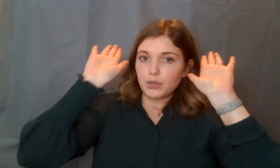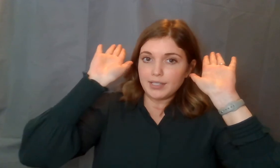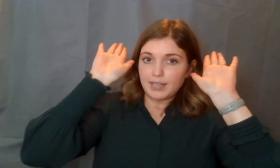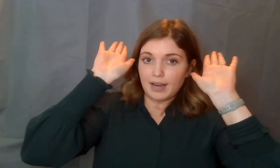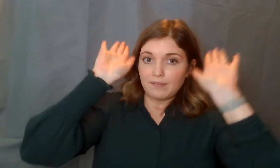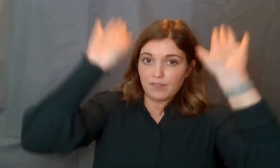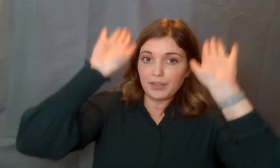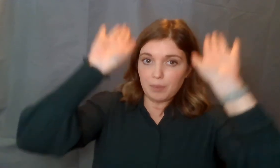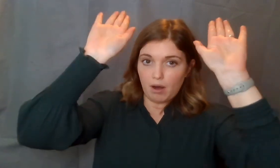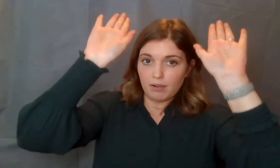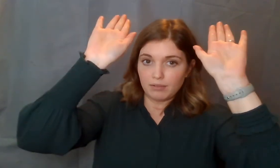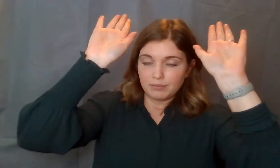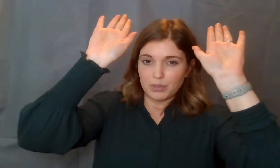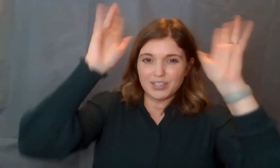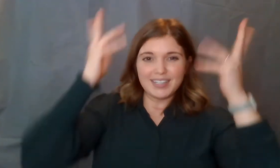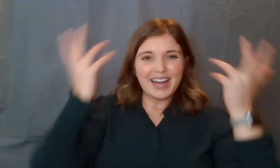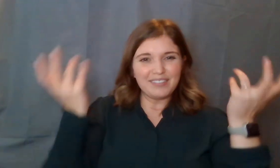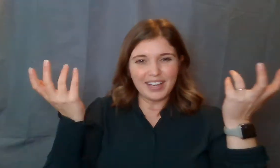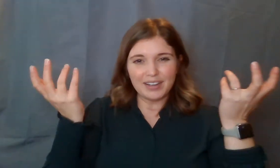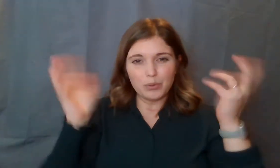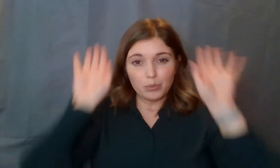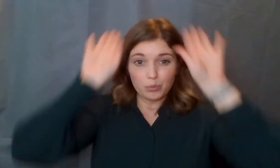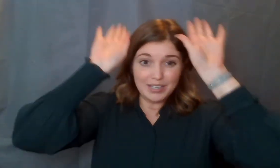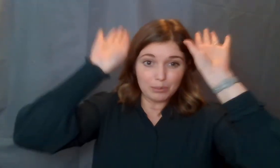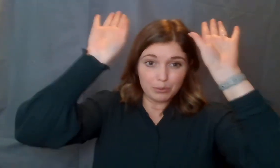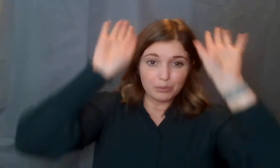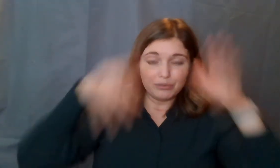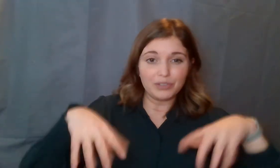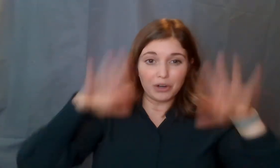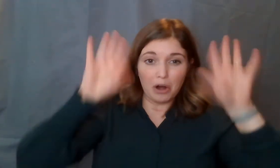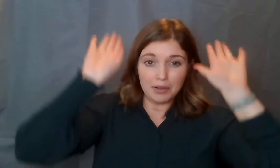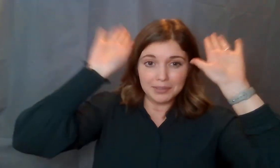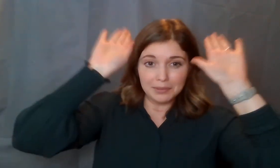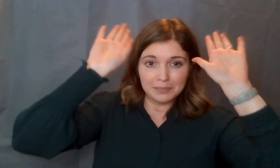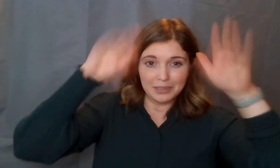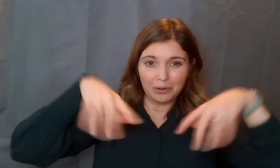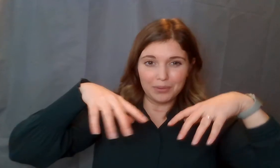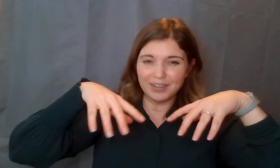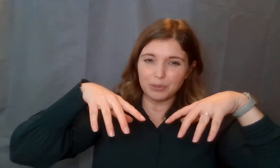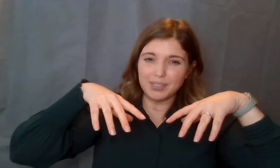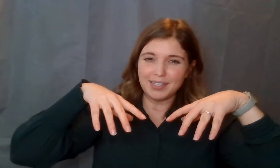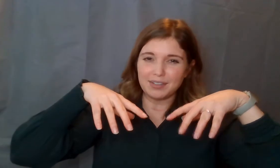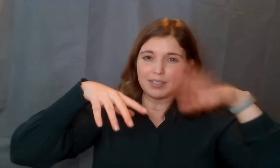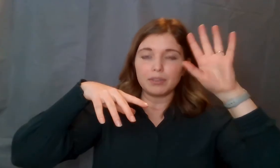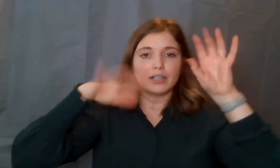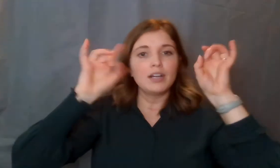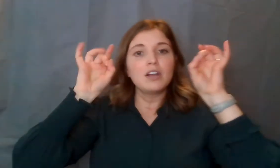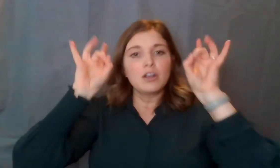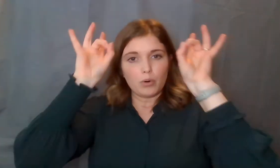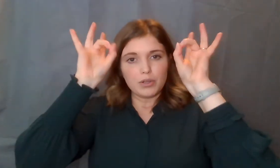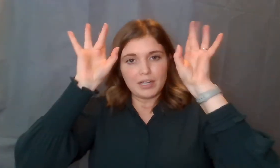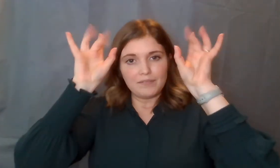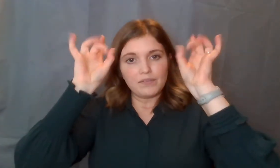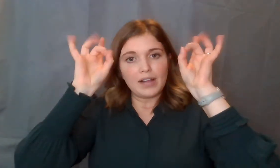you can sign volleyball, which is kind of like raise the roof or awesome. You know, those signs are similar. Or you can